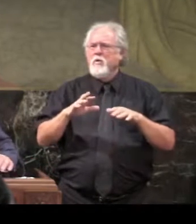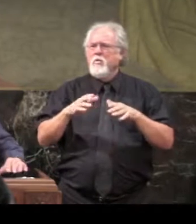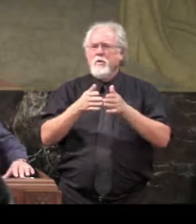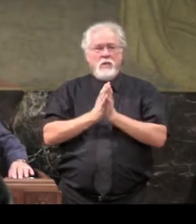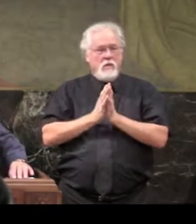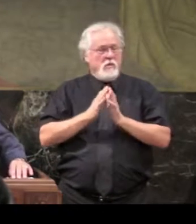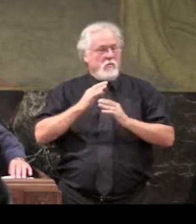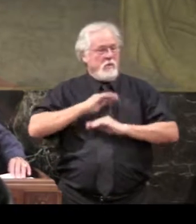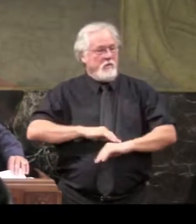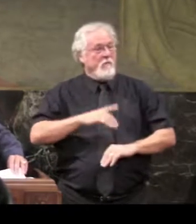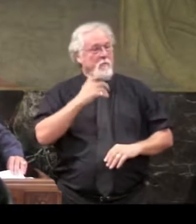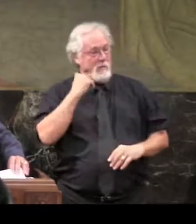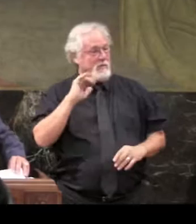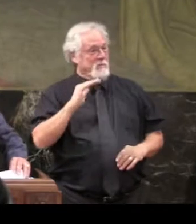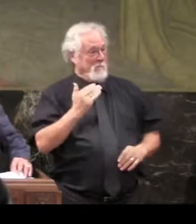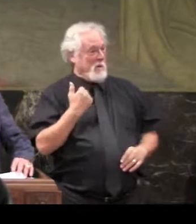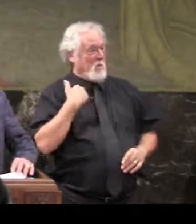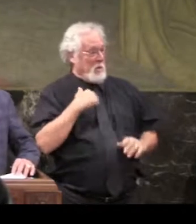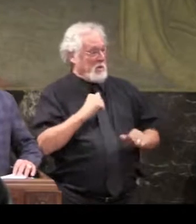became apparent we could get it.